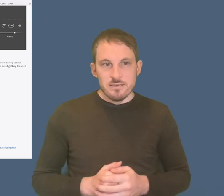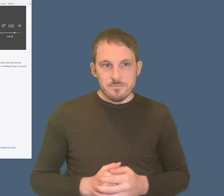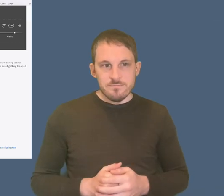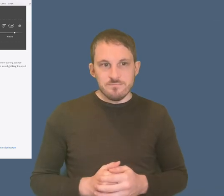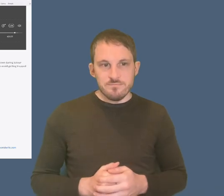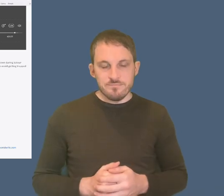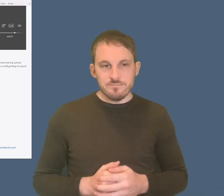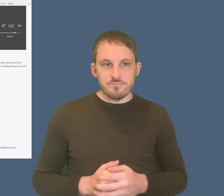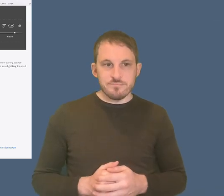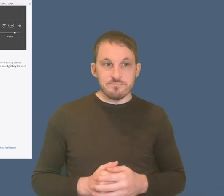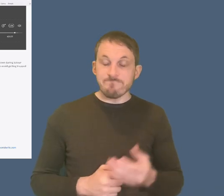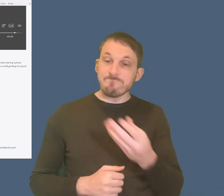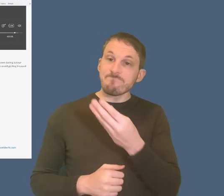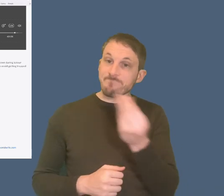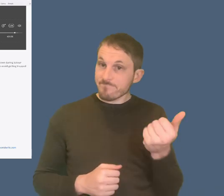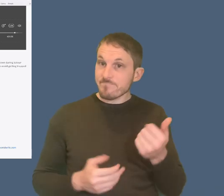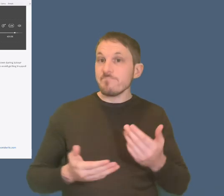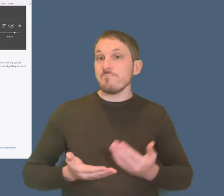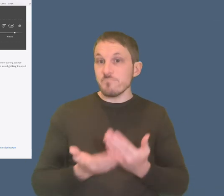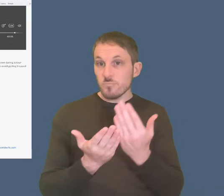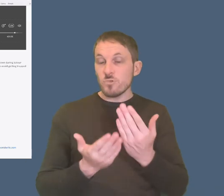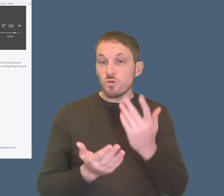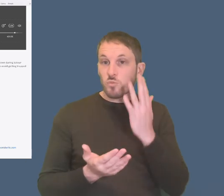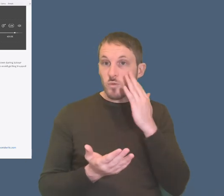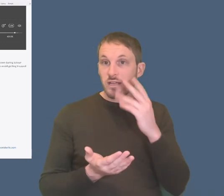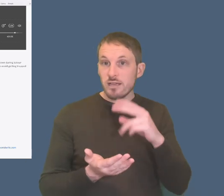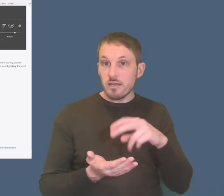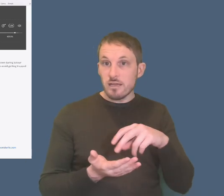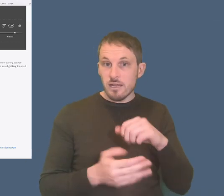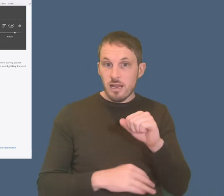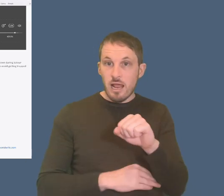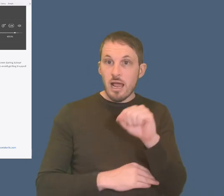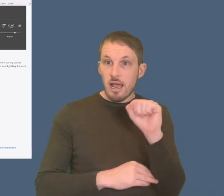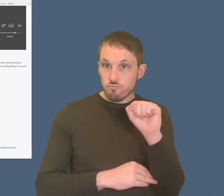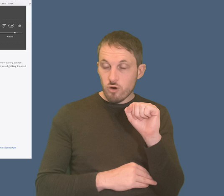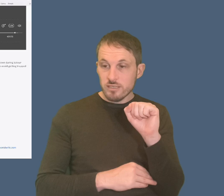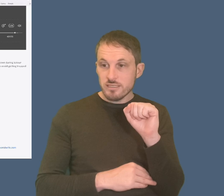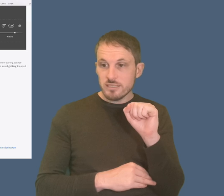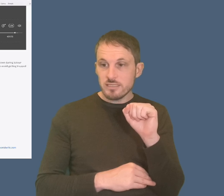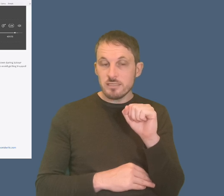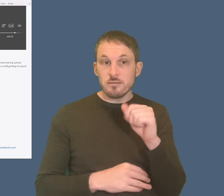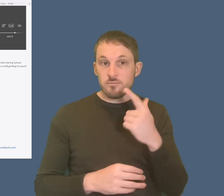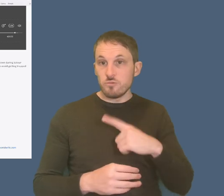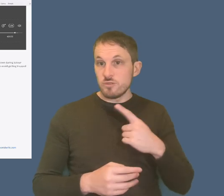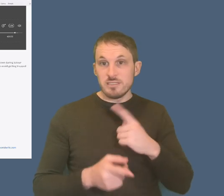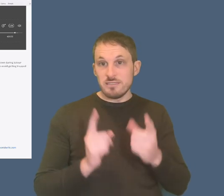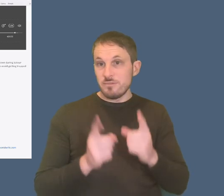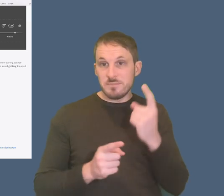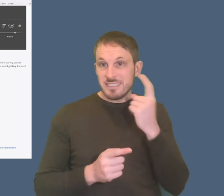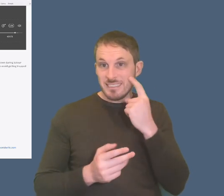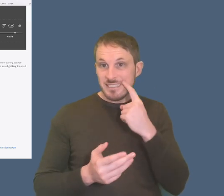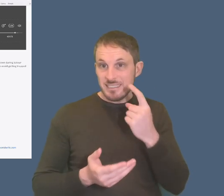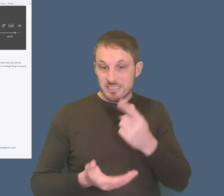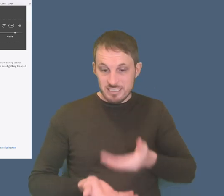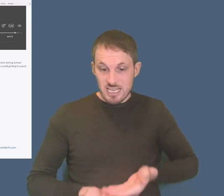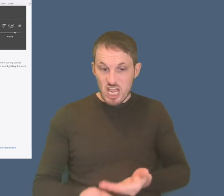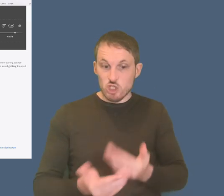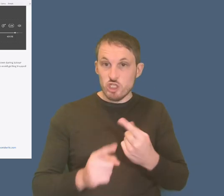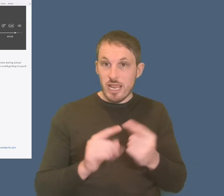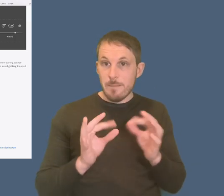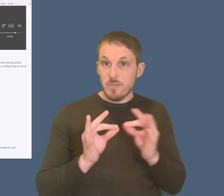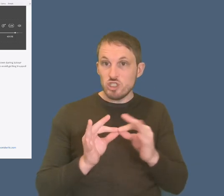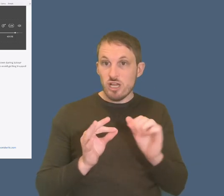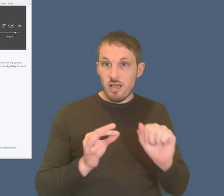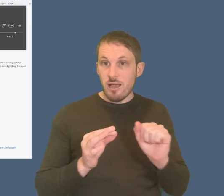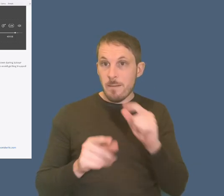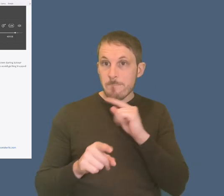lots of reasons for that, including the very real possibility that it's actually easier to catch and measure blood loss when women are in